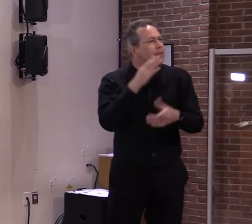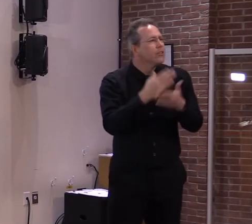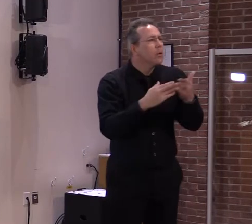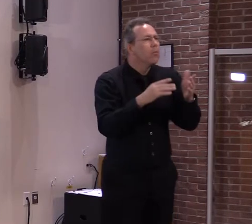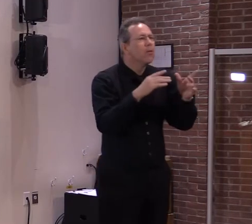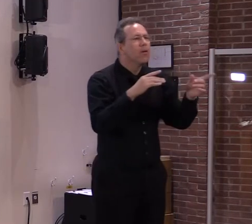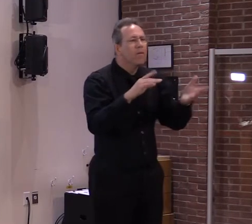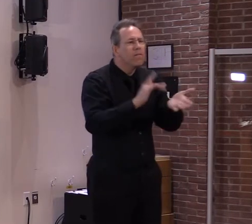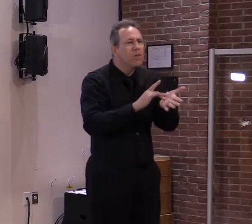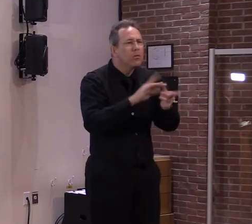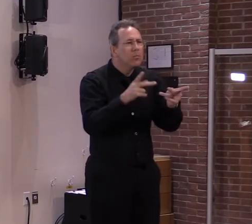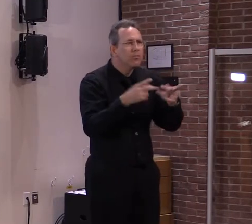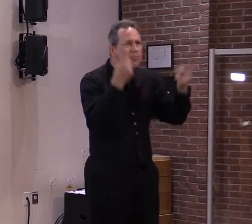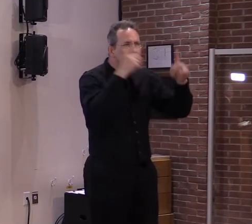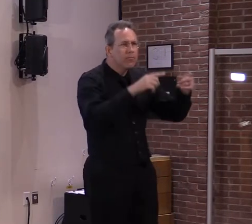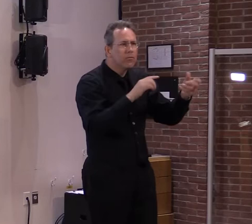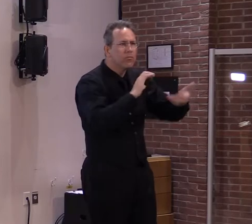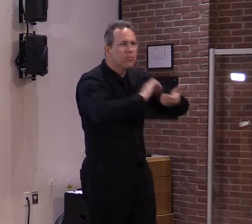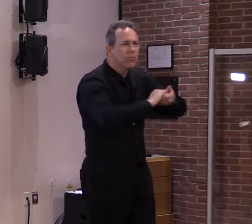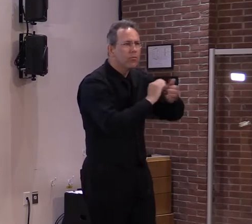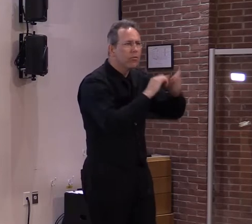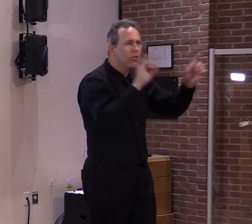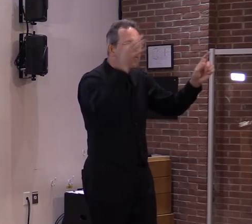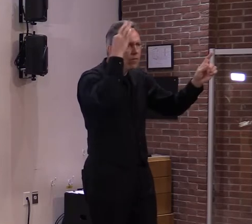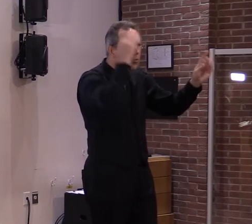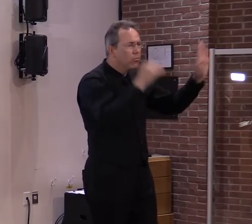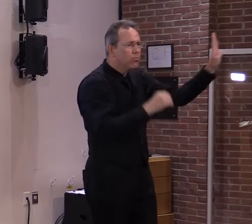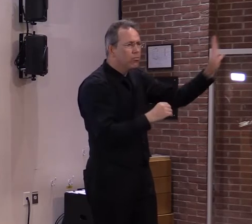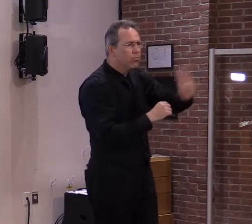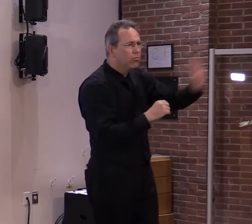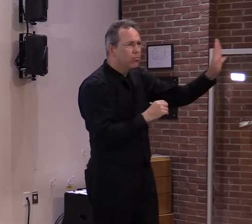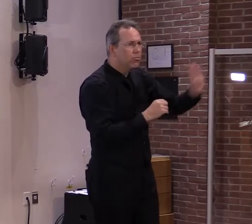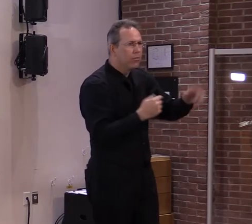coordinate, there's not a mandate that they do coordinate.